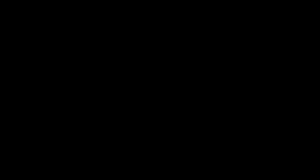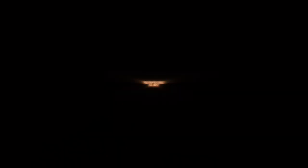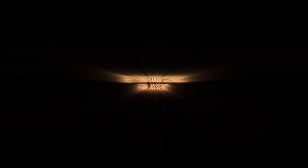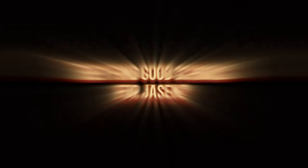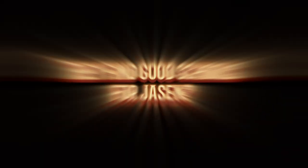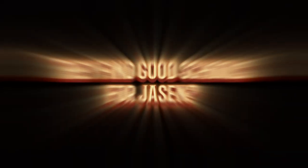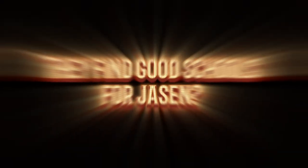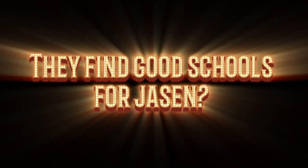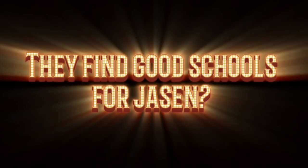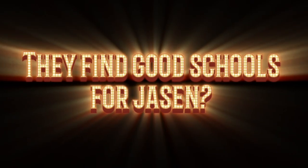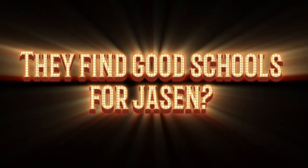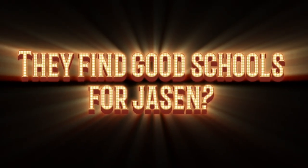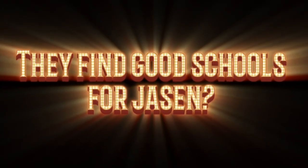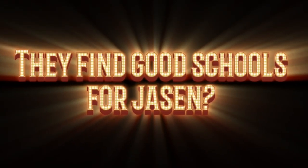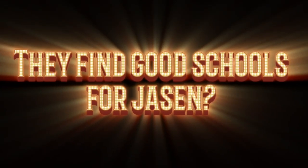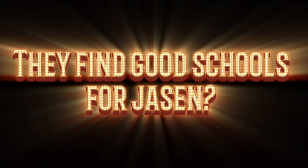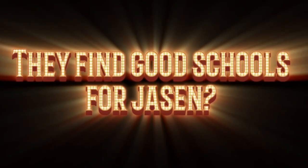They find good schools for Jasen.